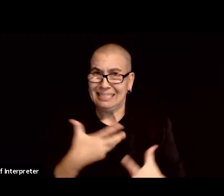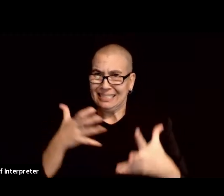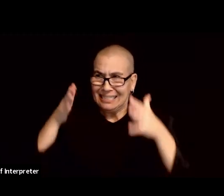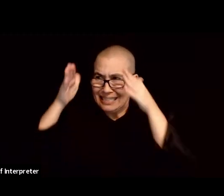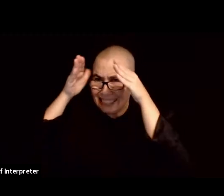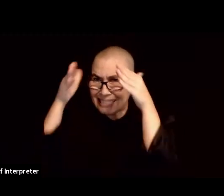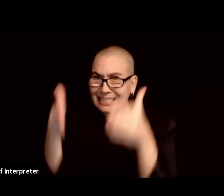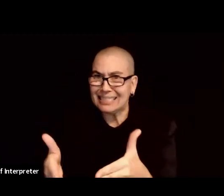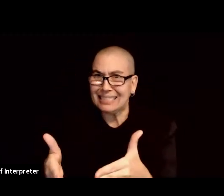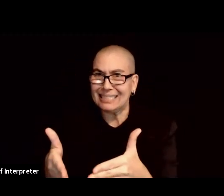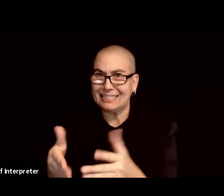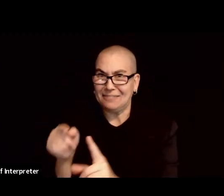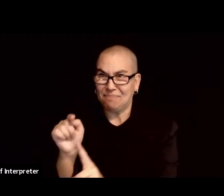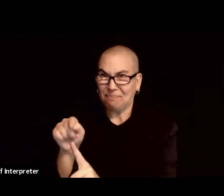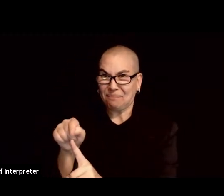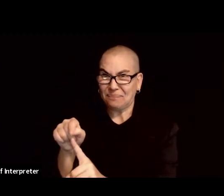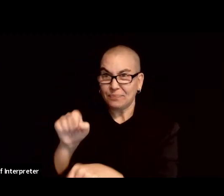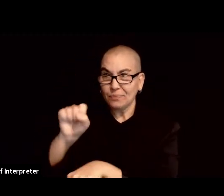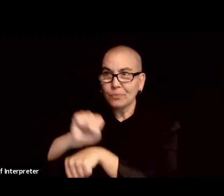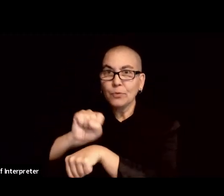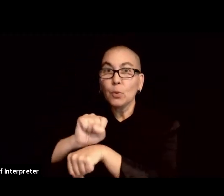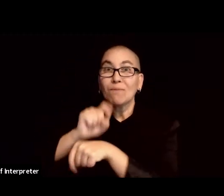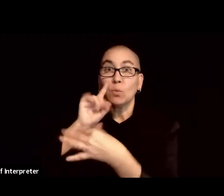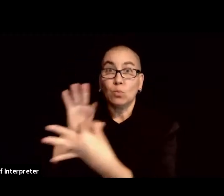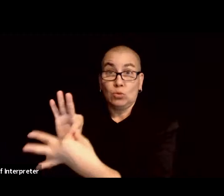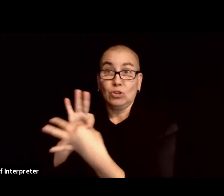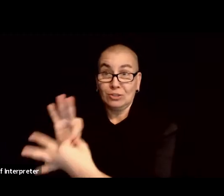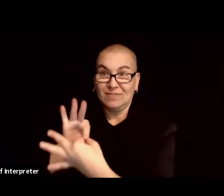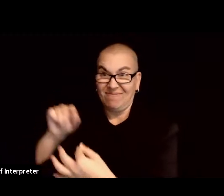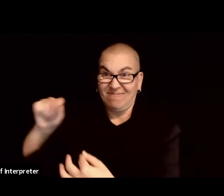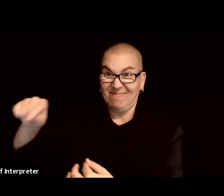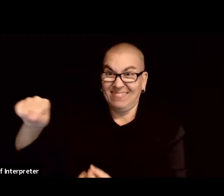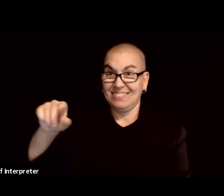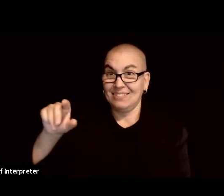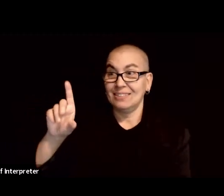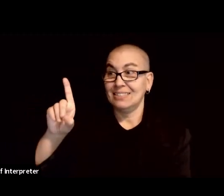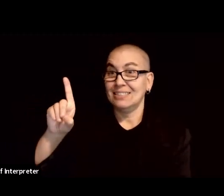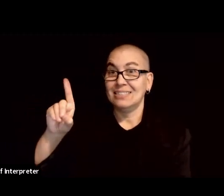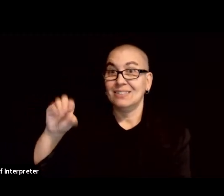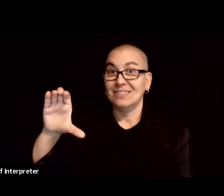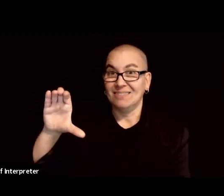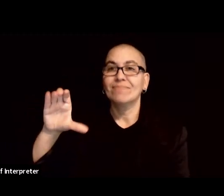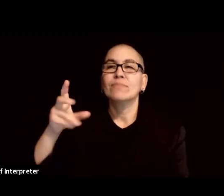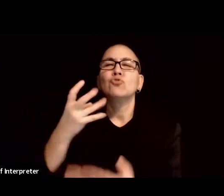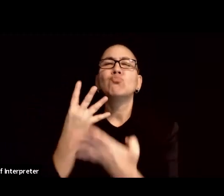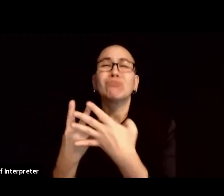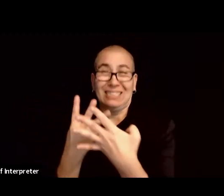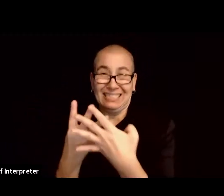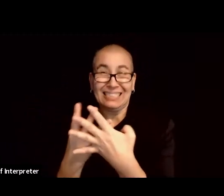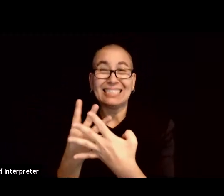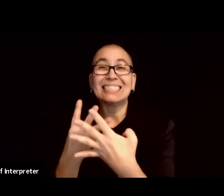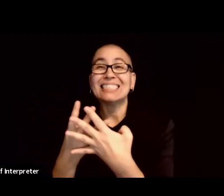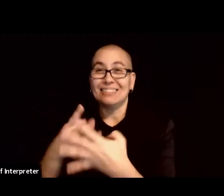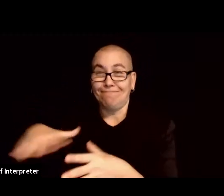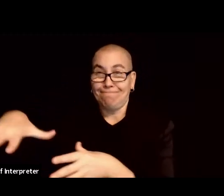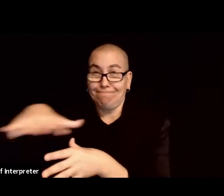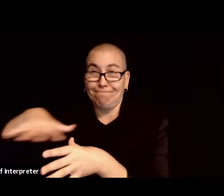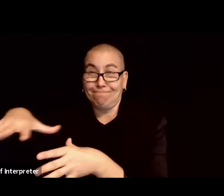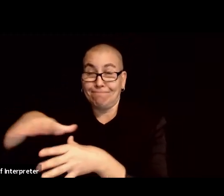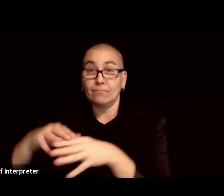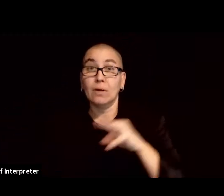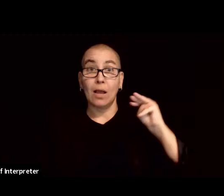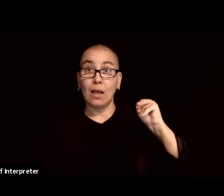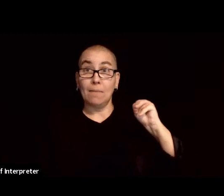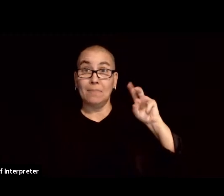working closely between MDH and the Corrections Department on testing aggressively in these facilities and